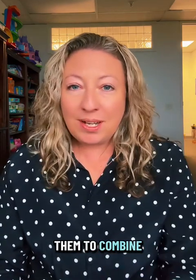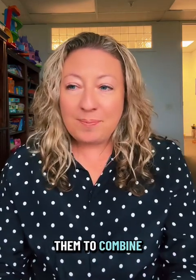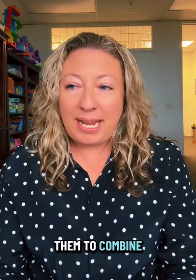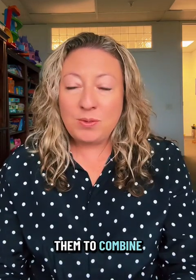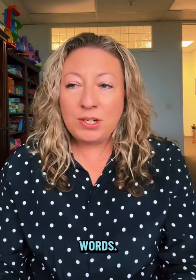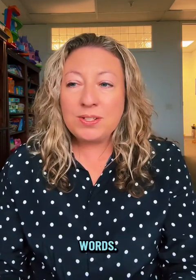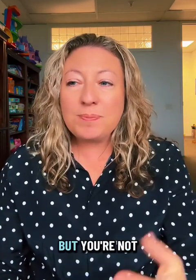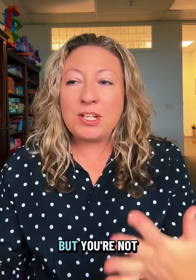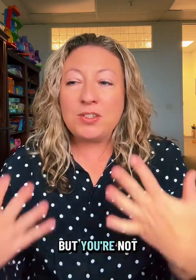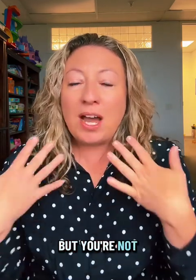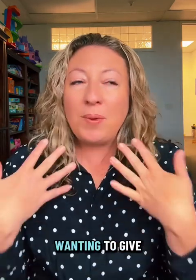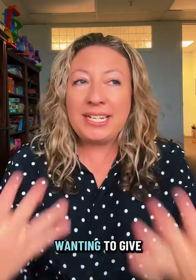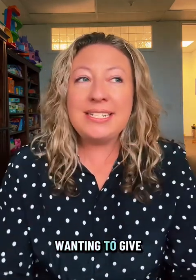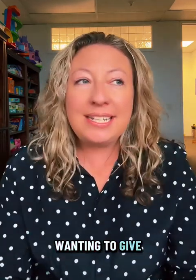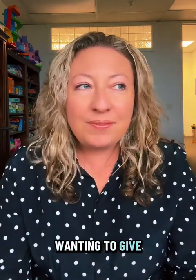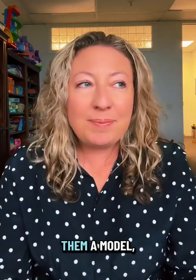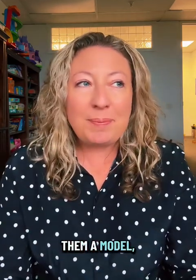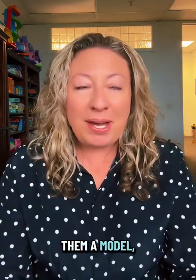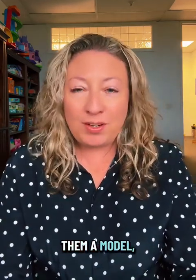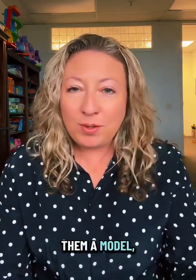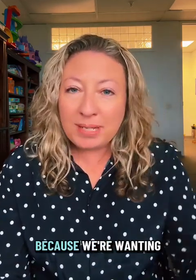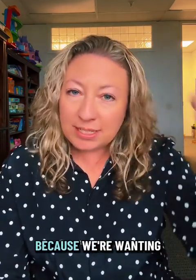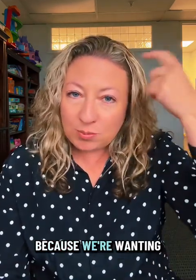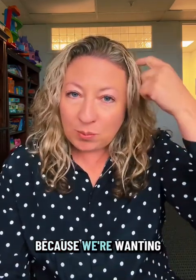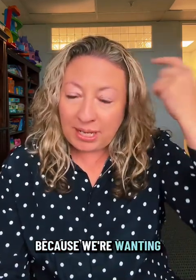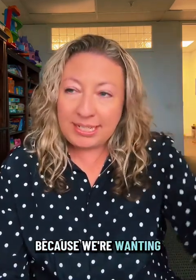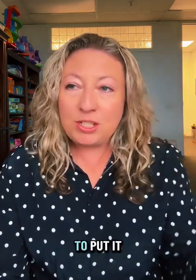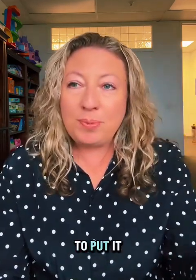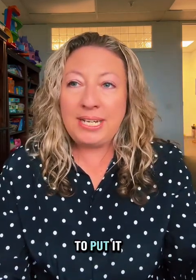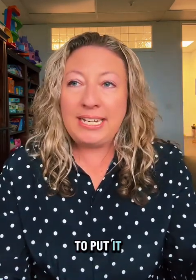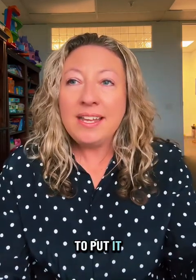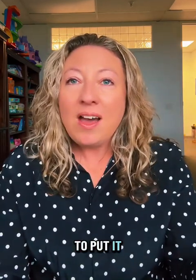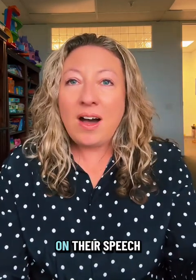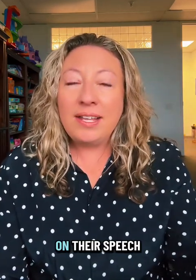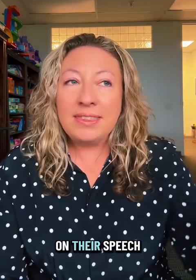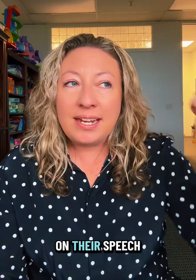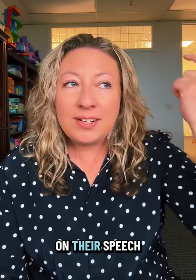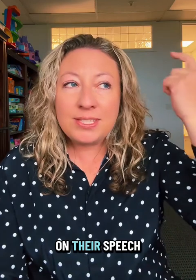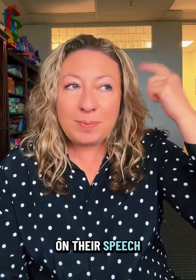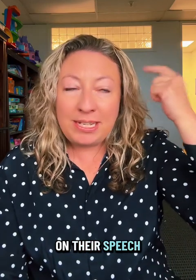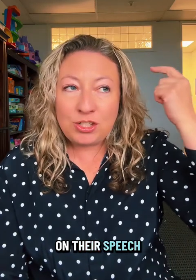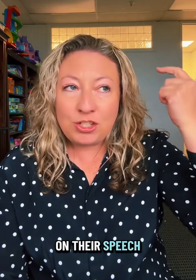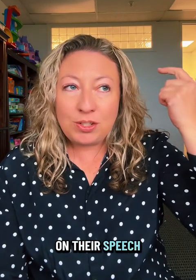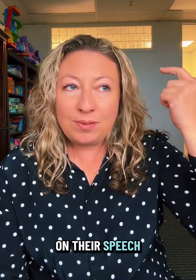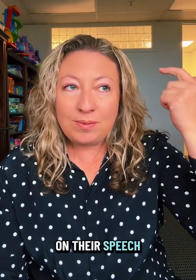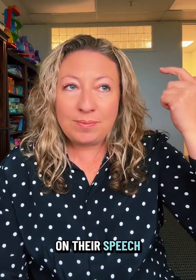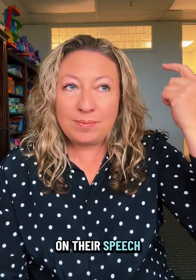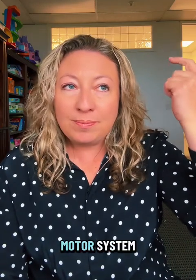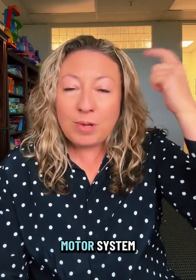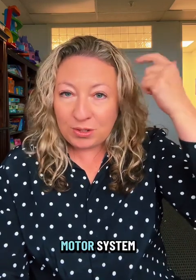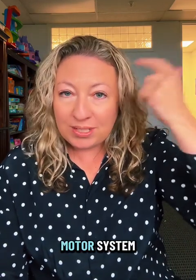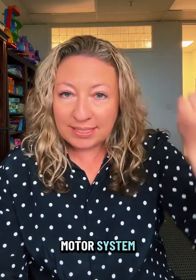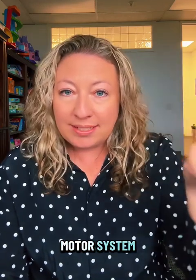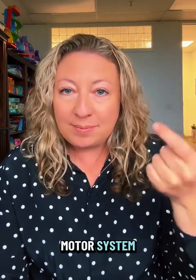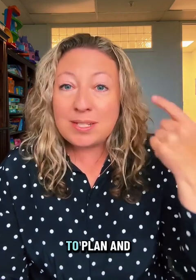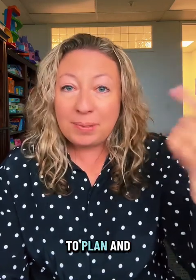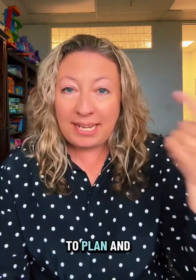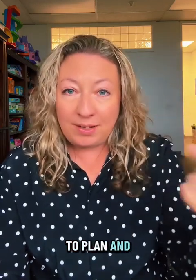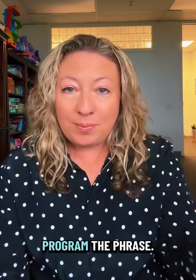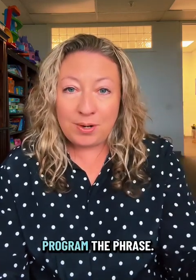combine words, but you're not wanting to give them a model because we're wanting to put it on their speech motor system to plan and